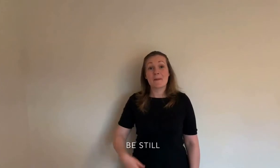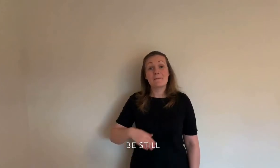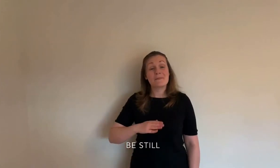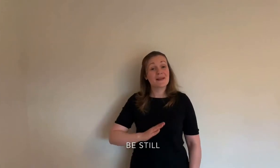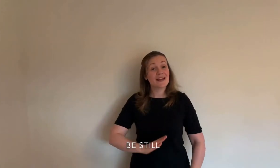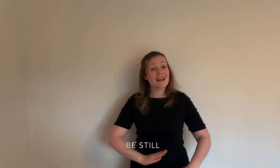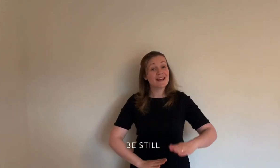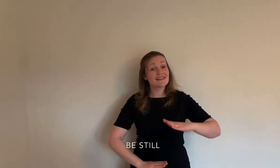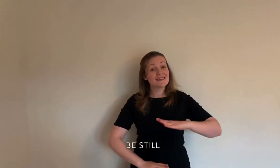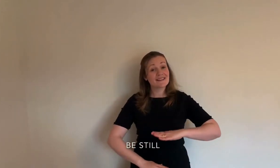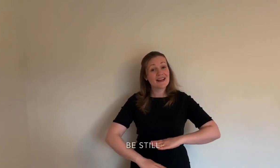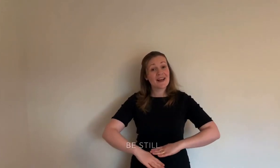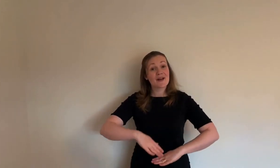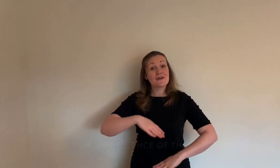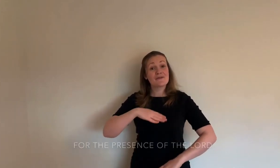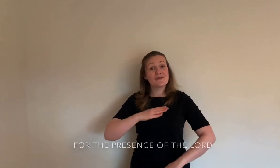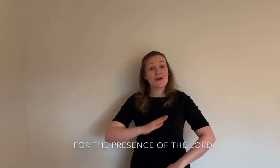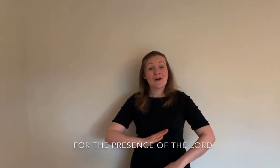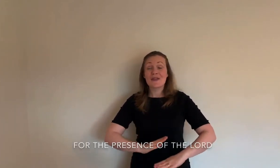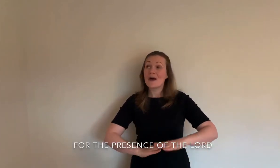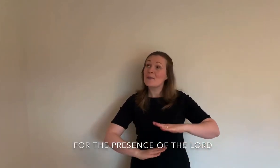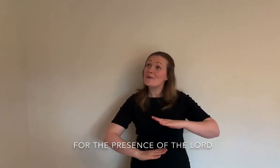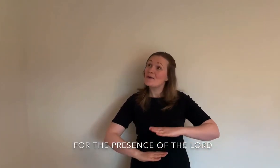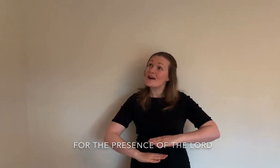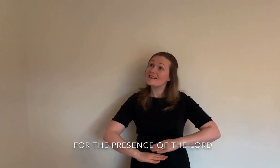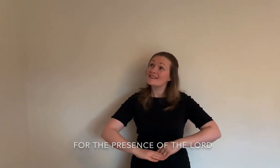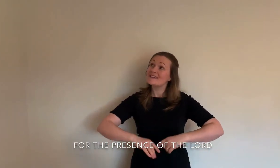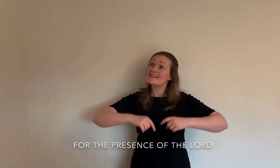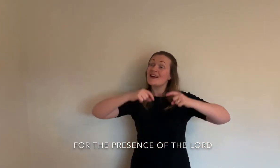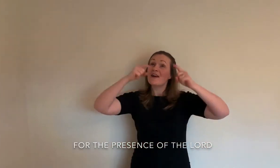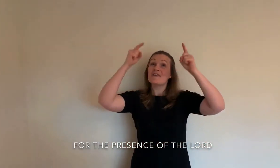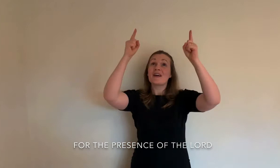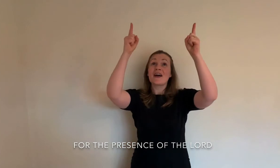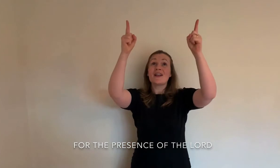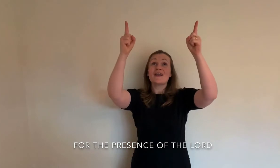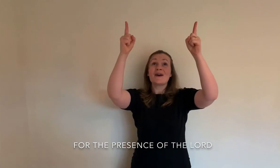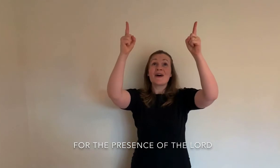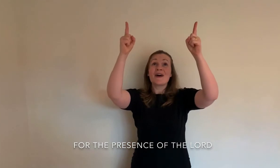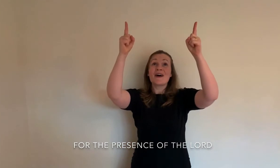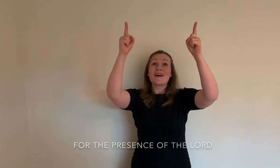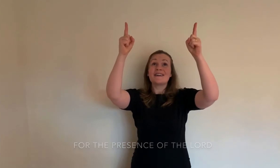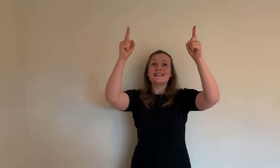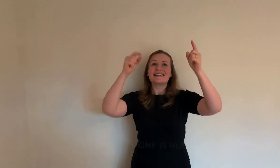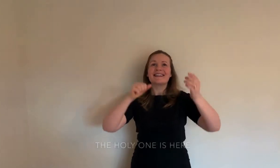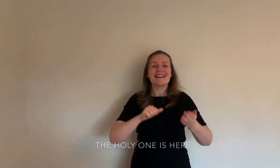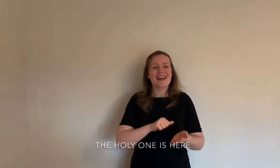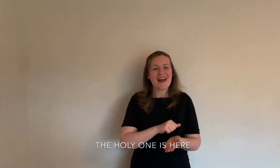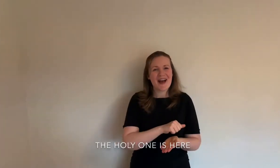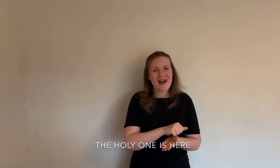Be still for the presence of the Lord, the Holy